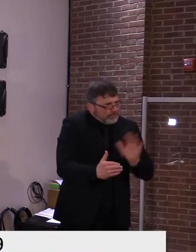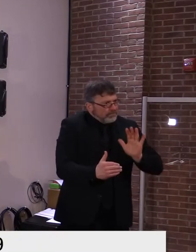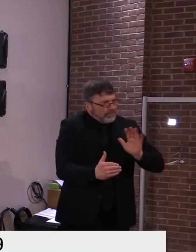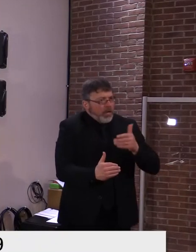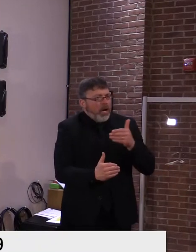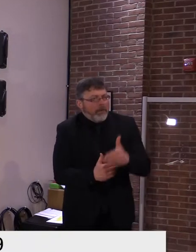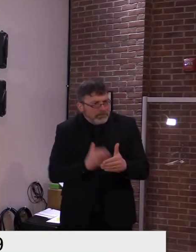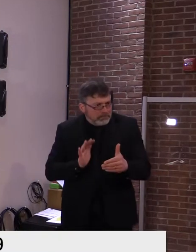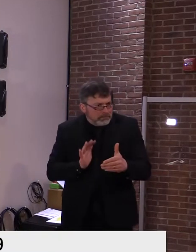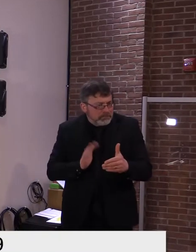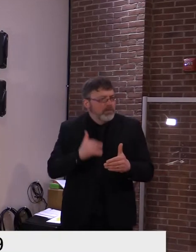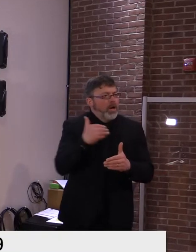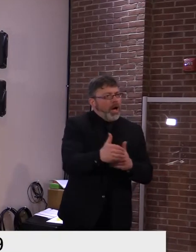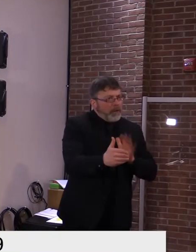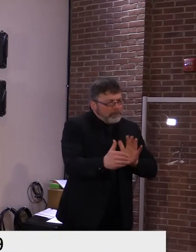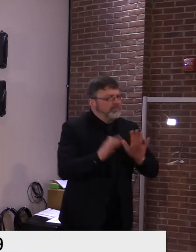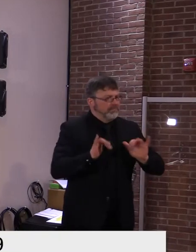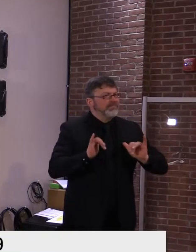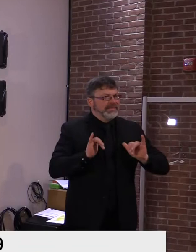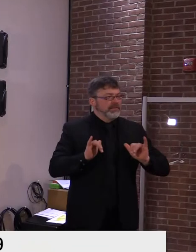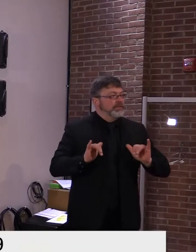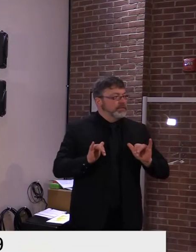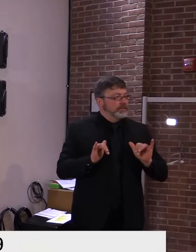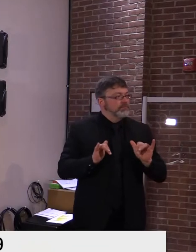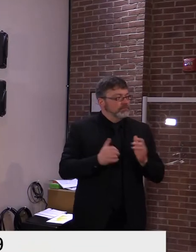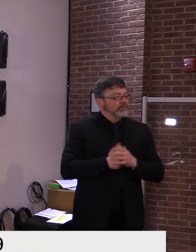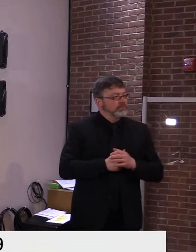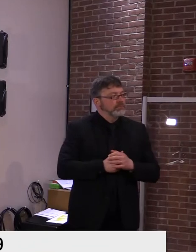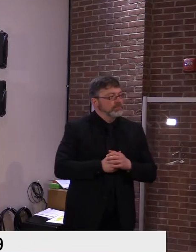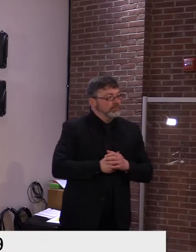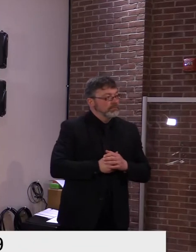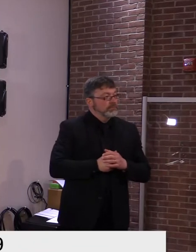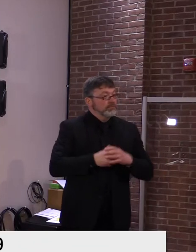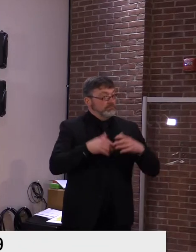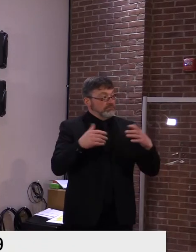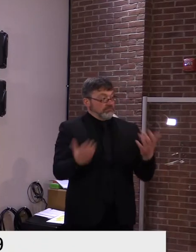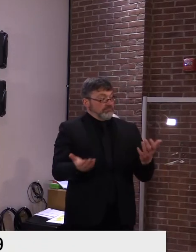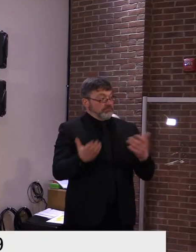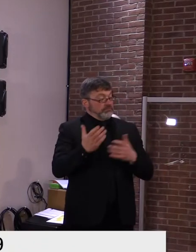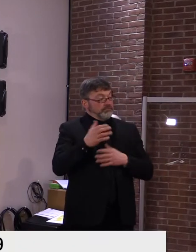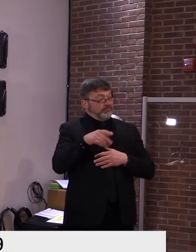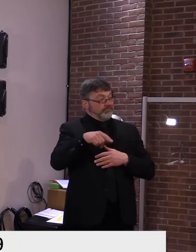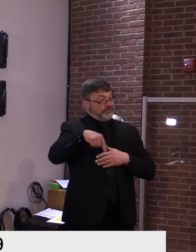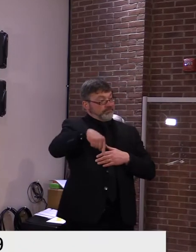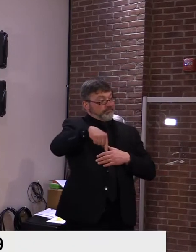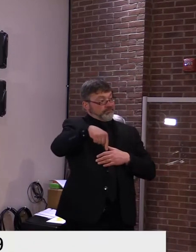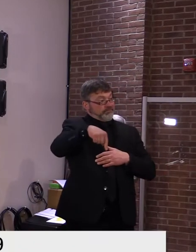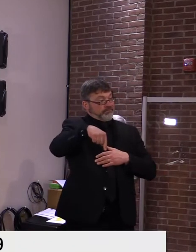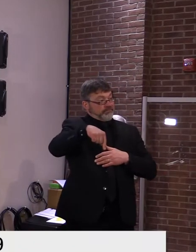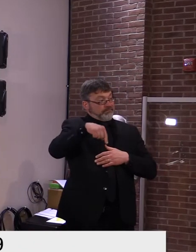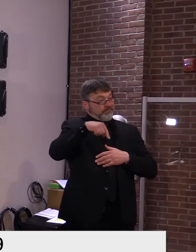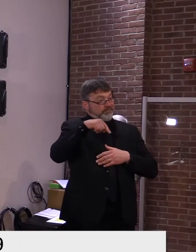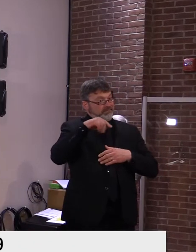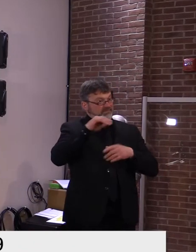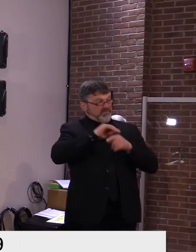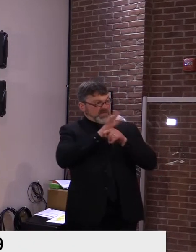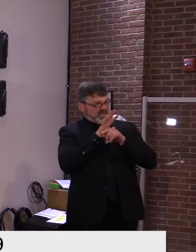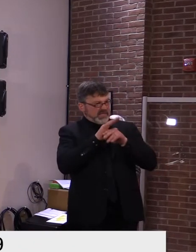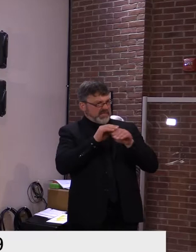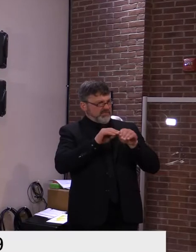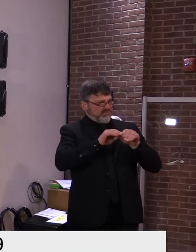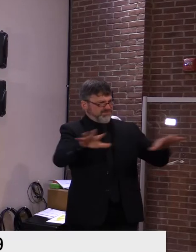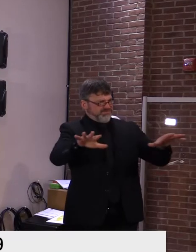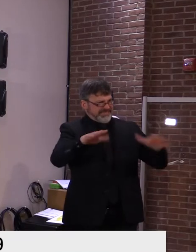it. What we need now, perhaps more than in the past several months, is for everyone to do everything